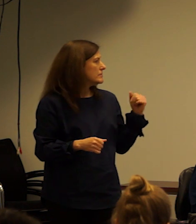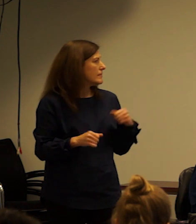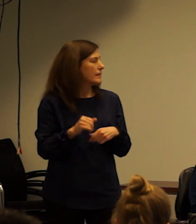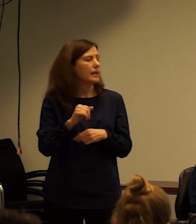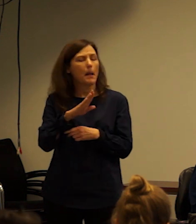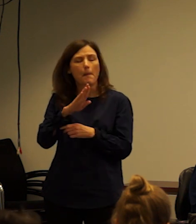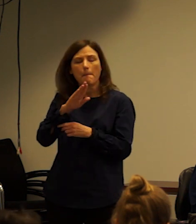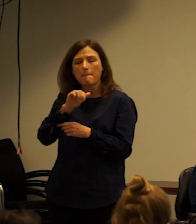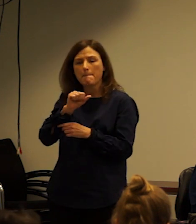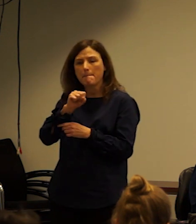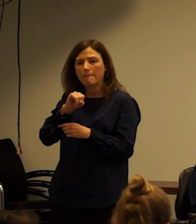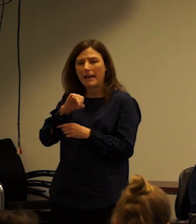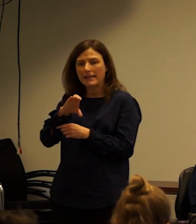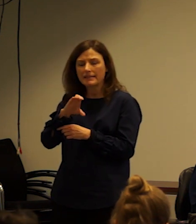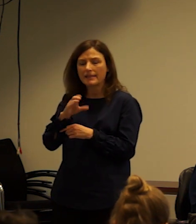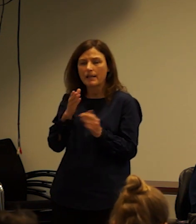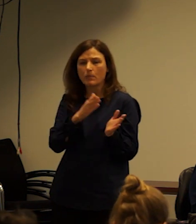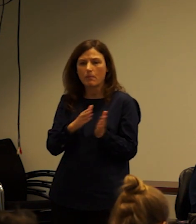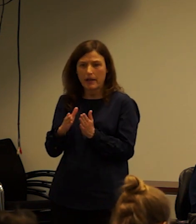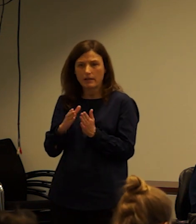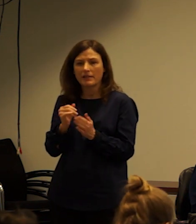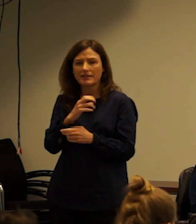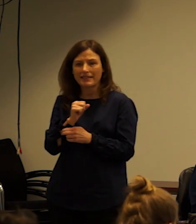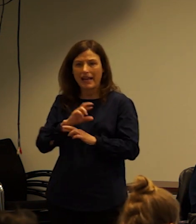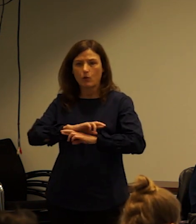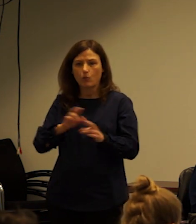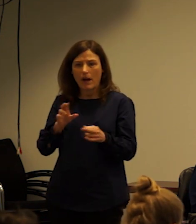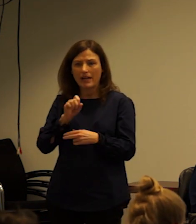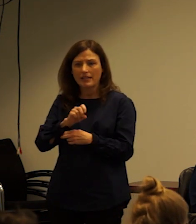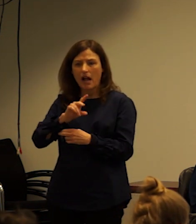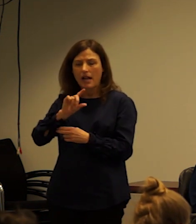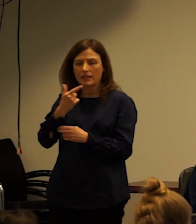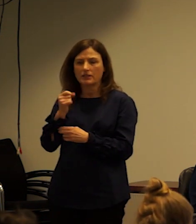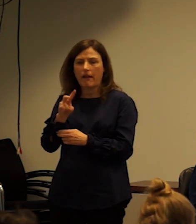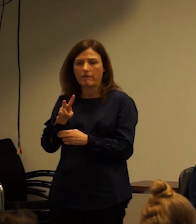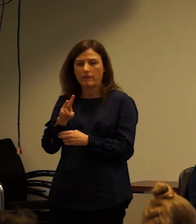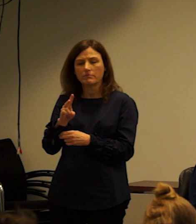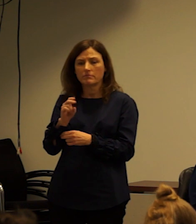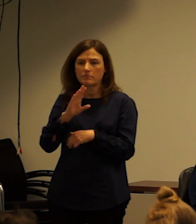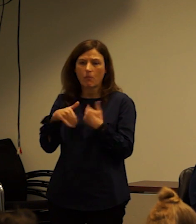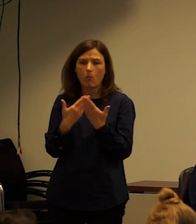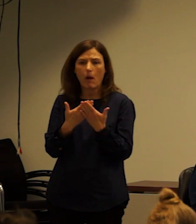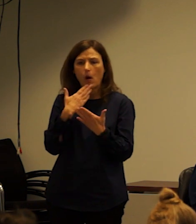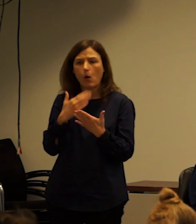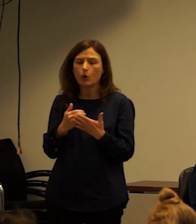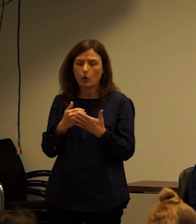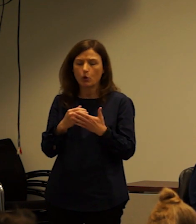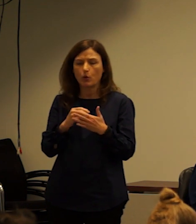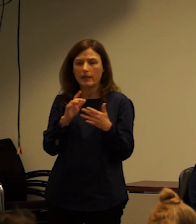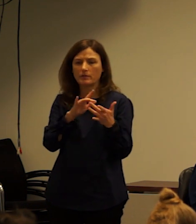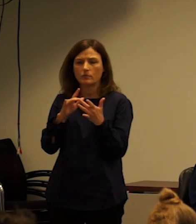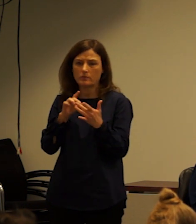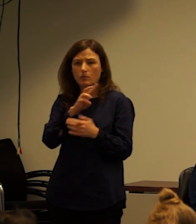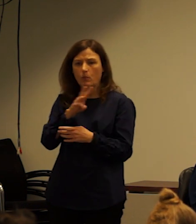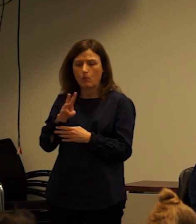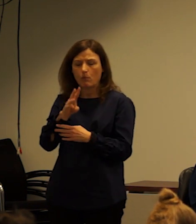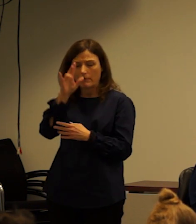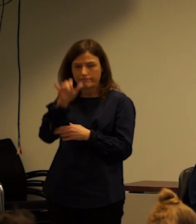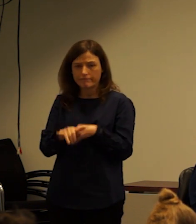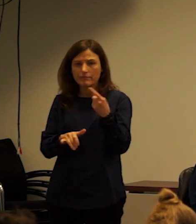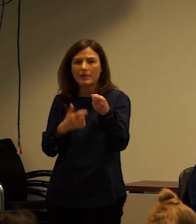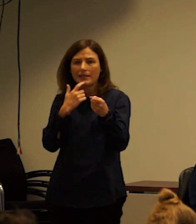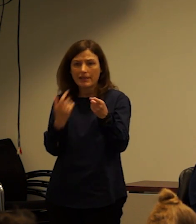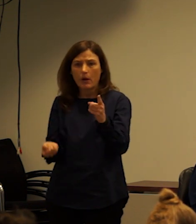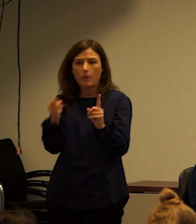Basic preparedness from FEMA and then ready.gov. Those are all good websites to go to. To go back to the